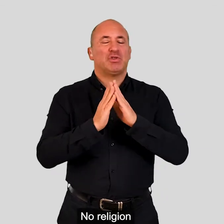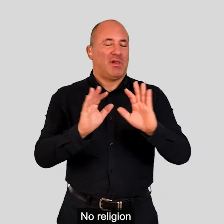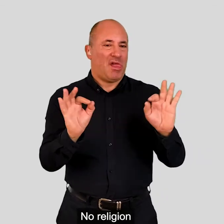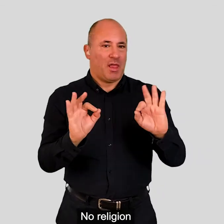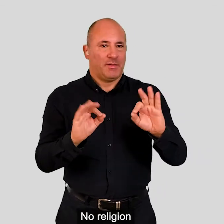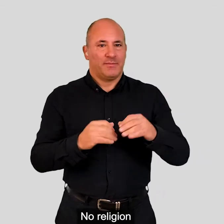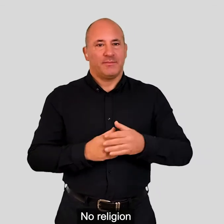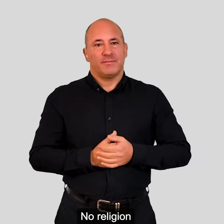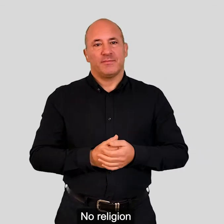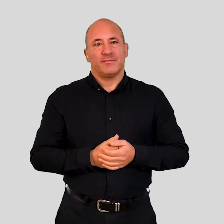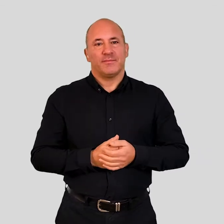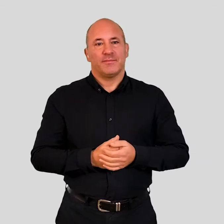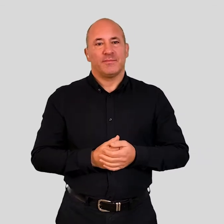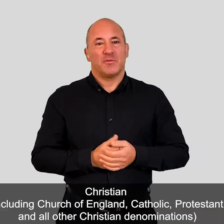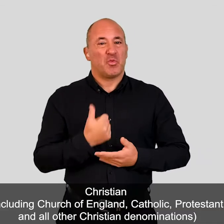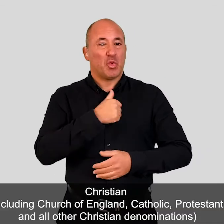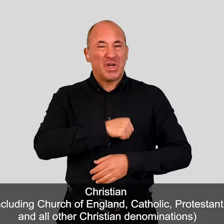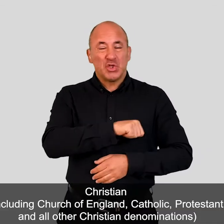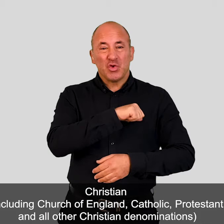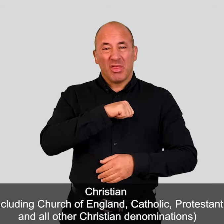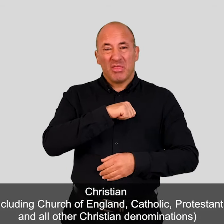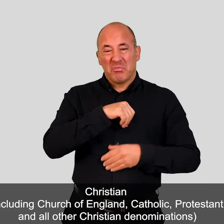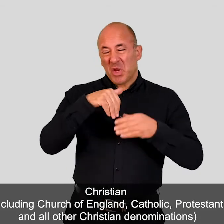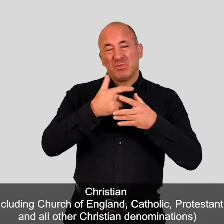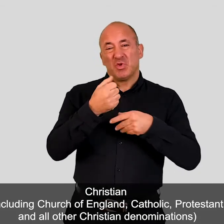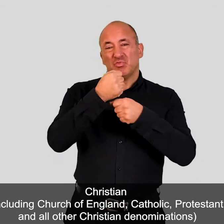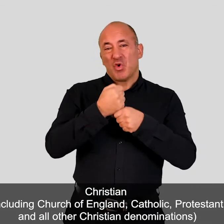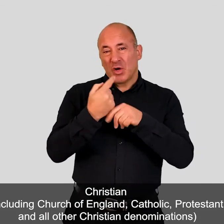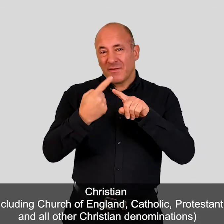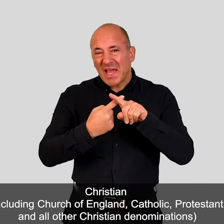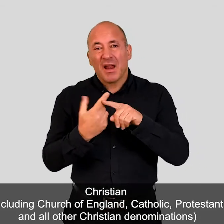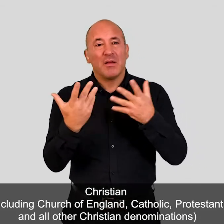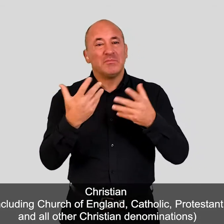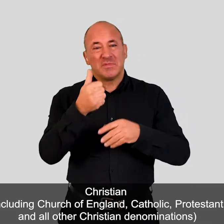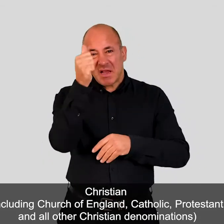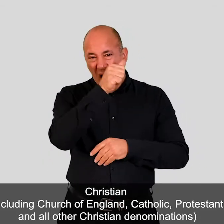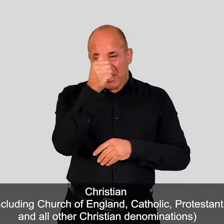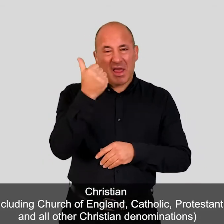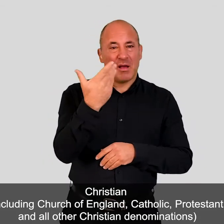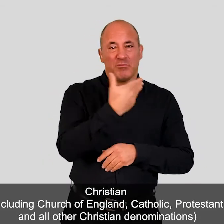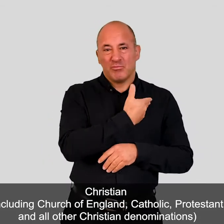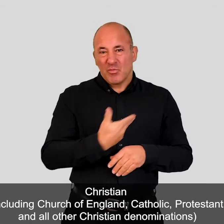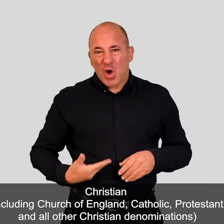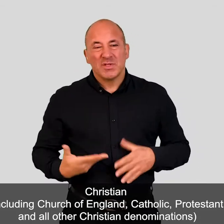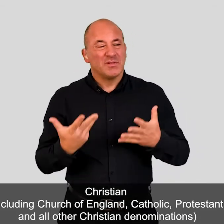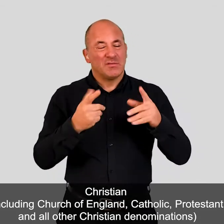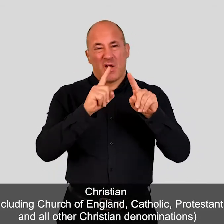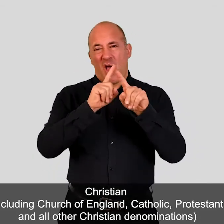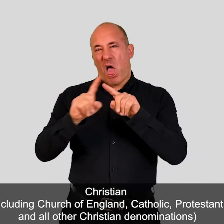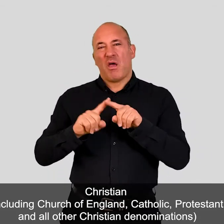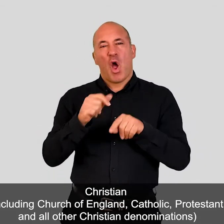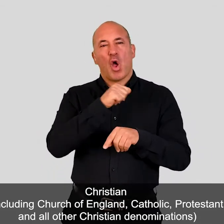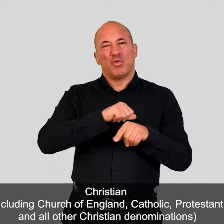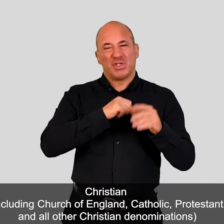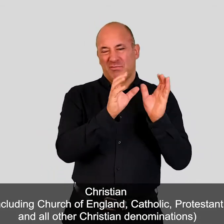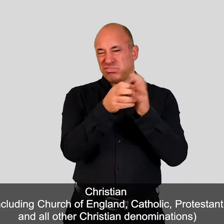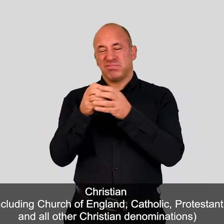religion. Christian, including Church of England, Catholic, Protestant and all other